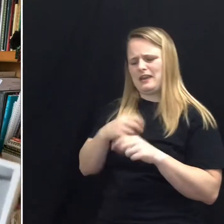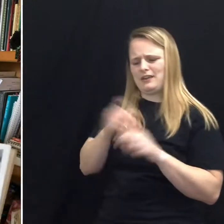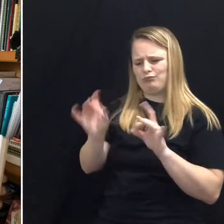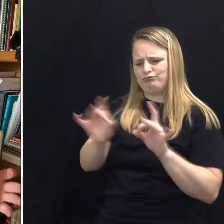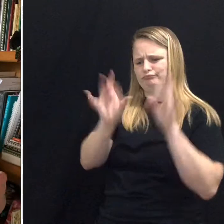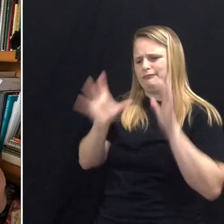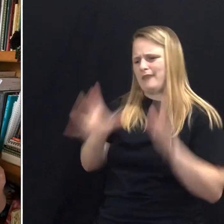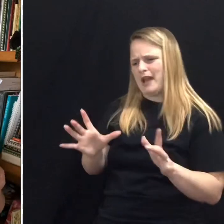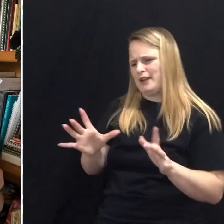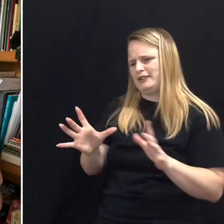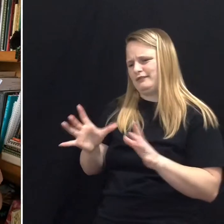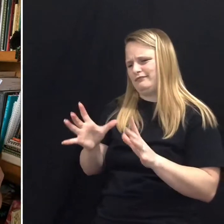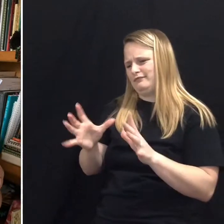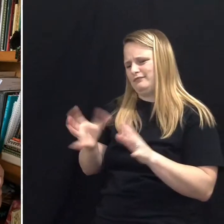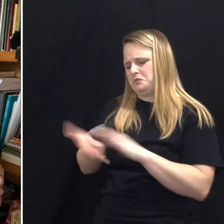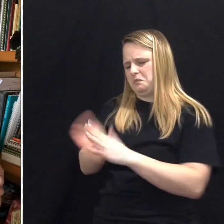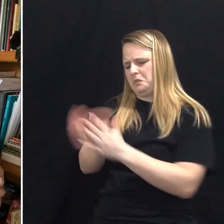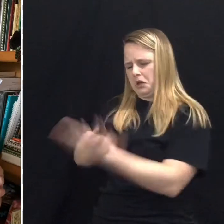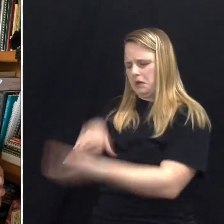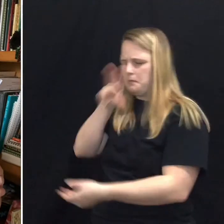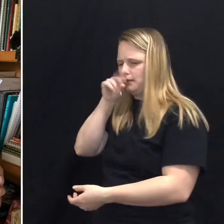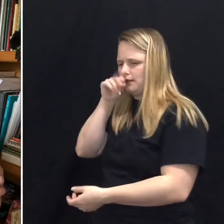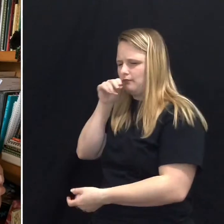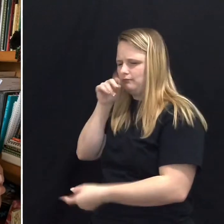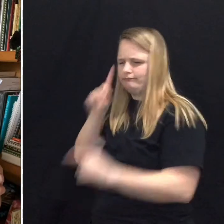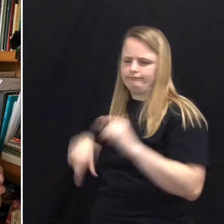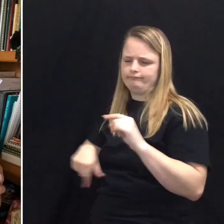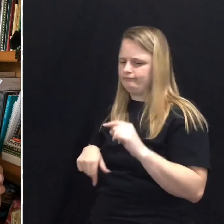that duck was Fritz."